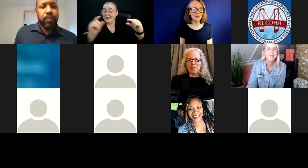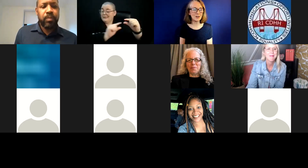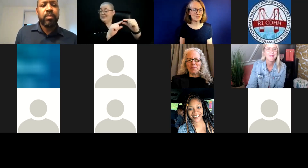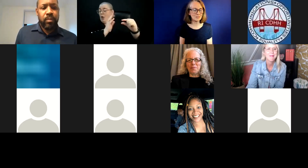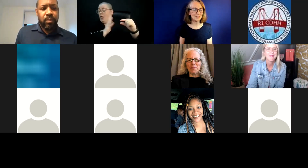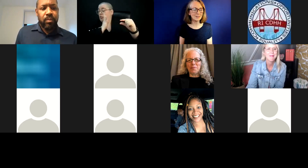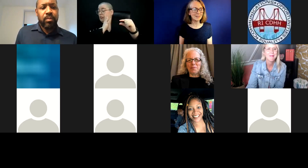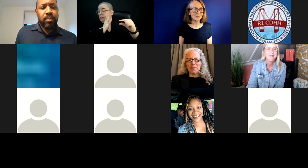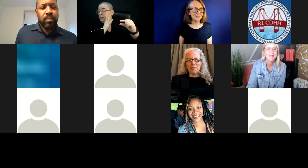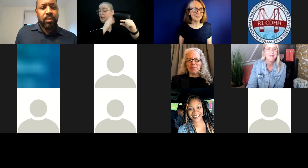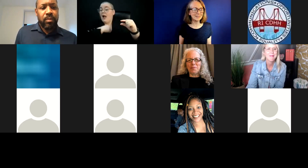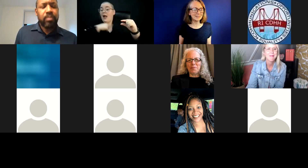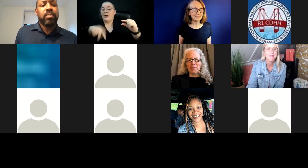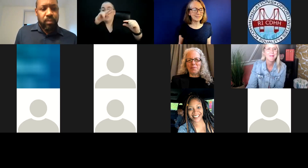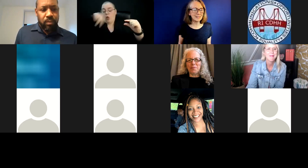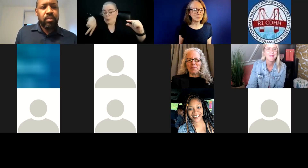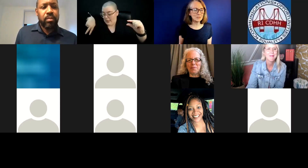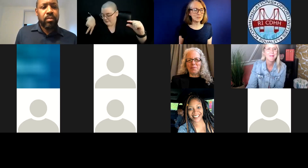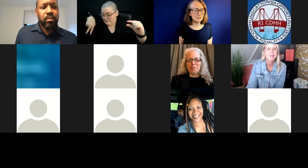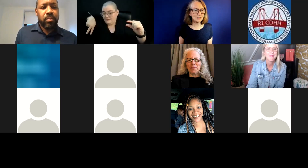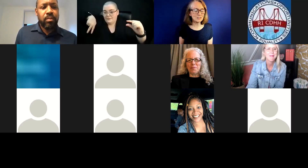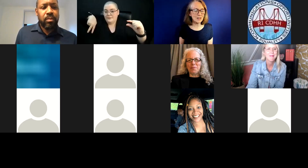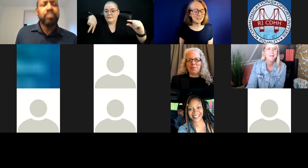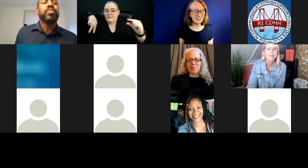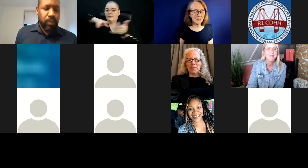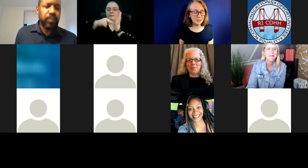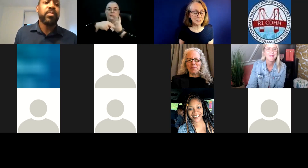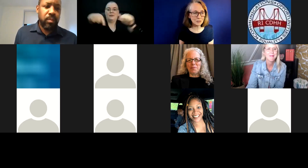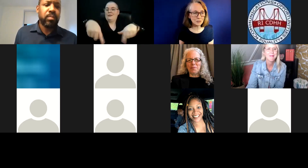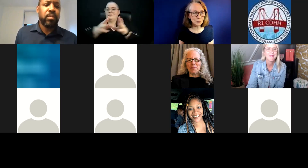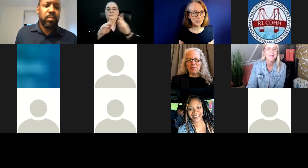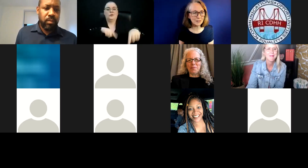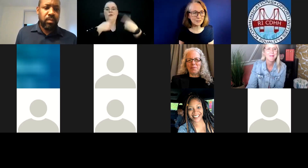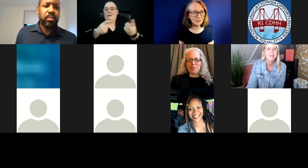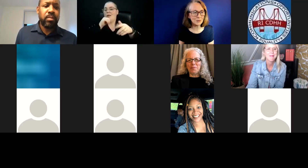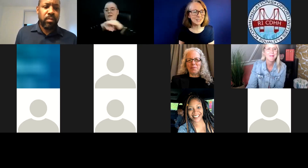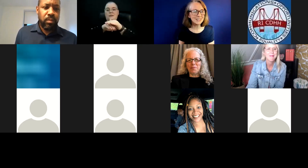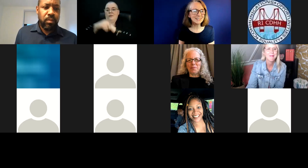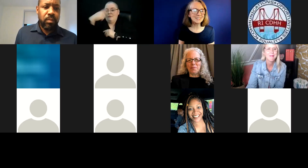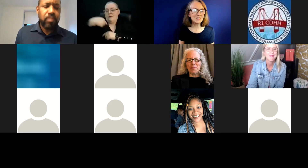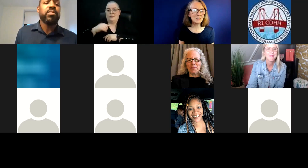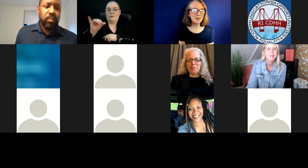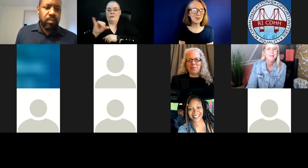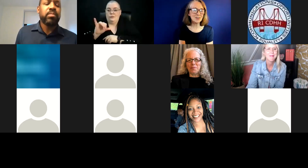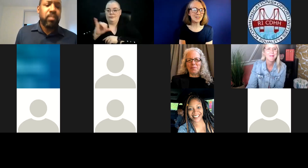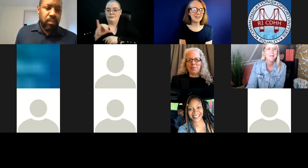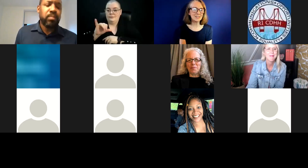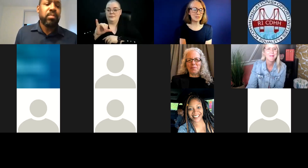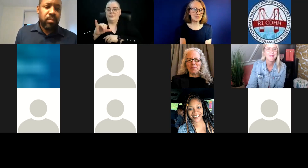off. And the light was really distracting. I actually had to look away. So far, it hasn't been accessible